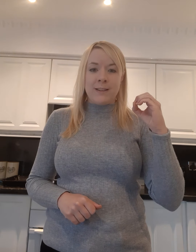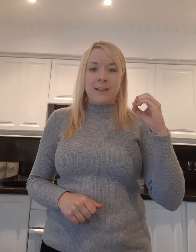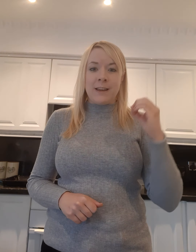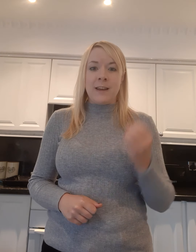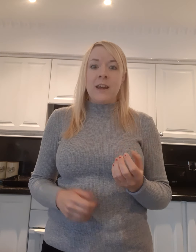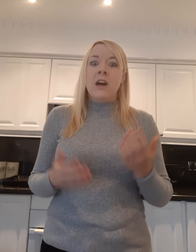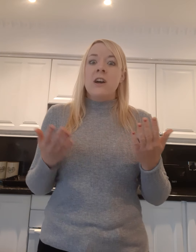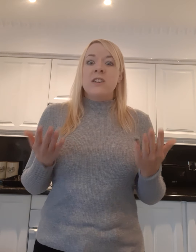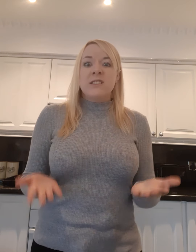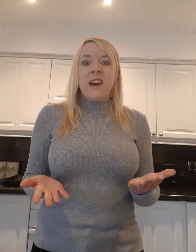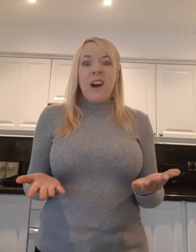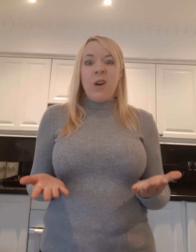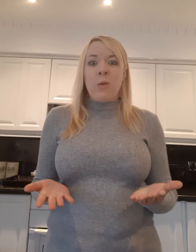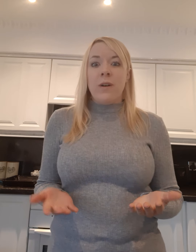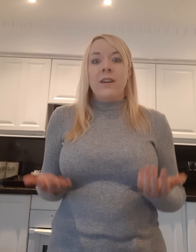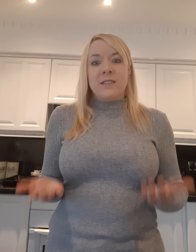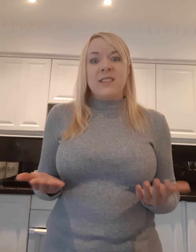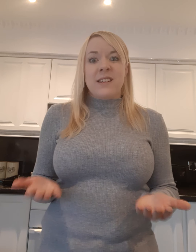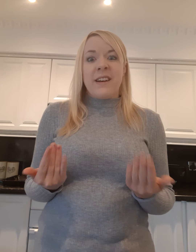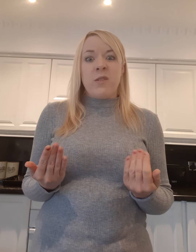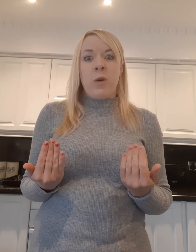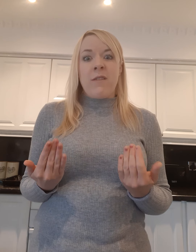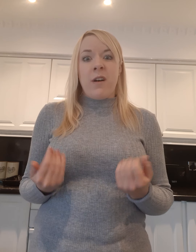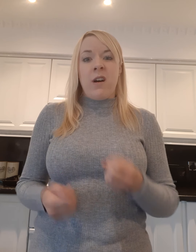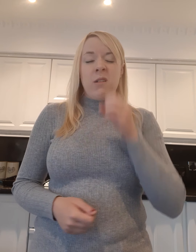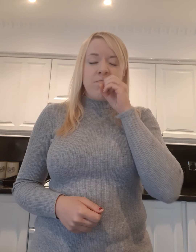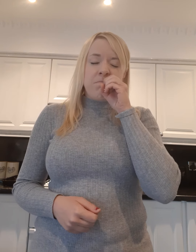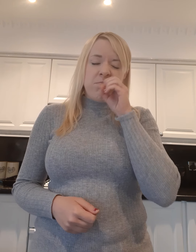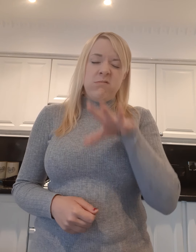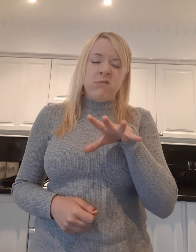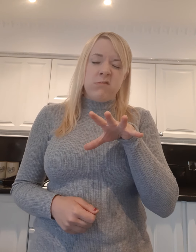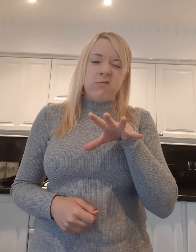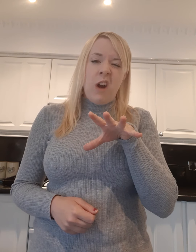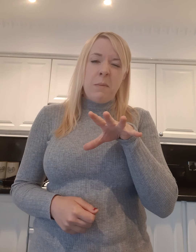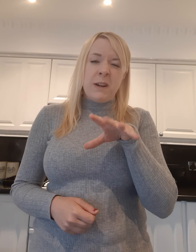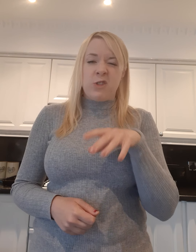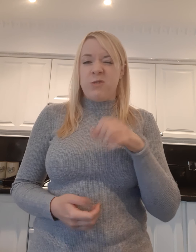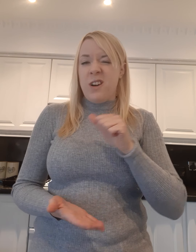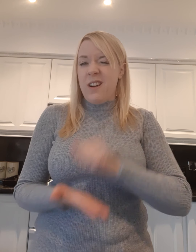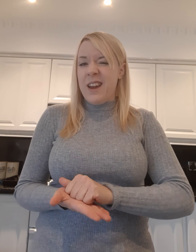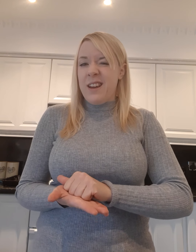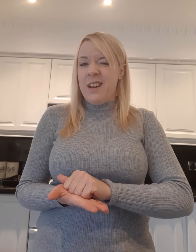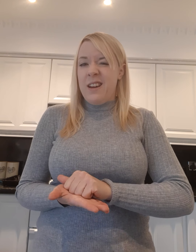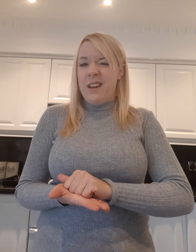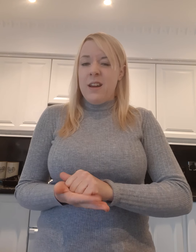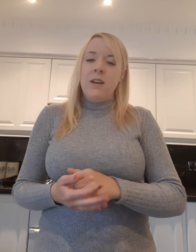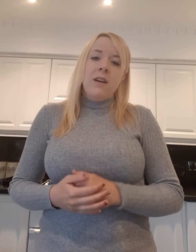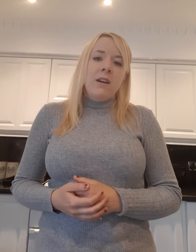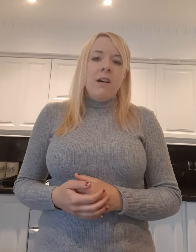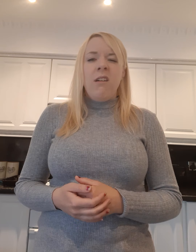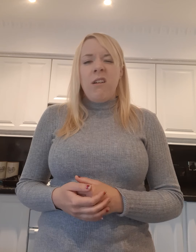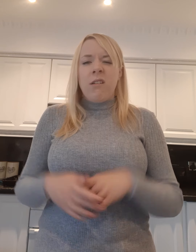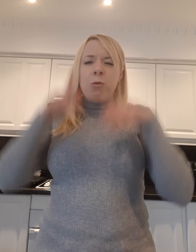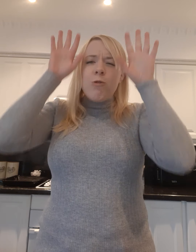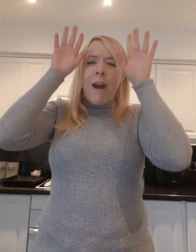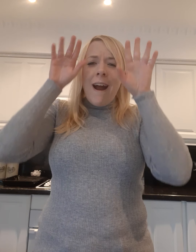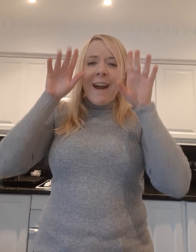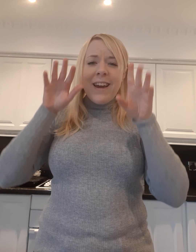2020. So, today's weather, rubbish, right? Oh,